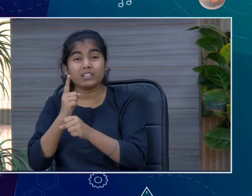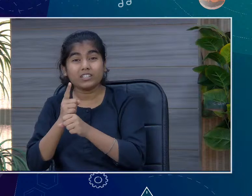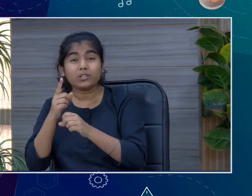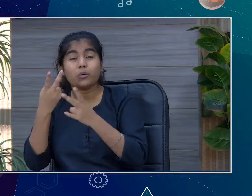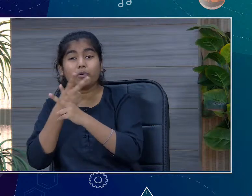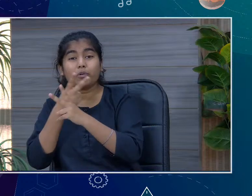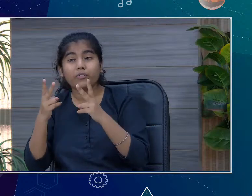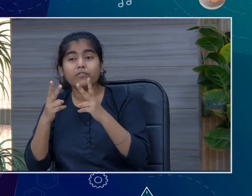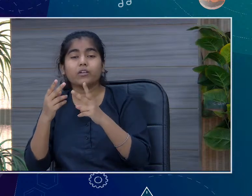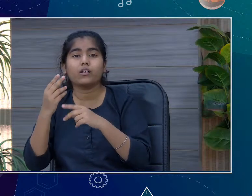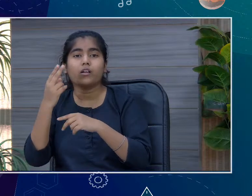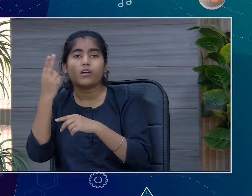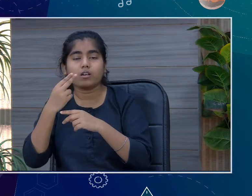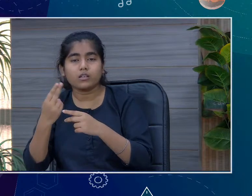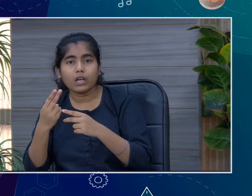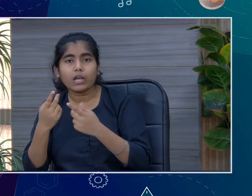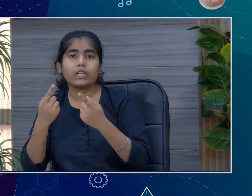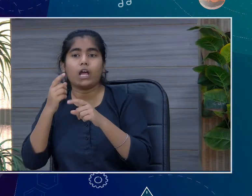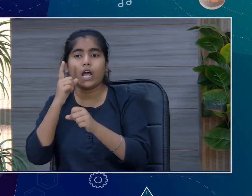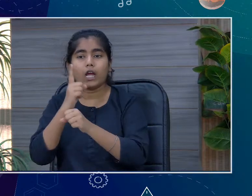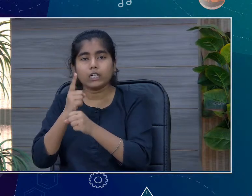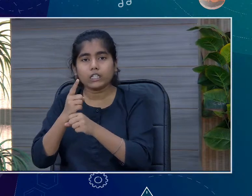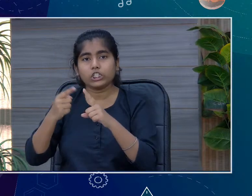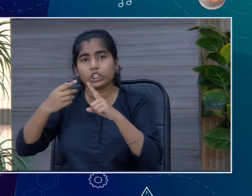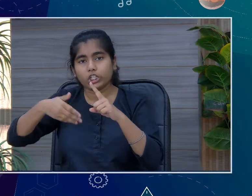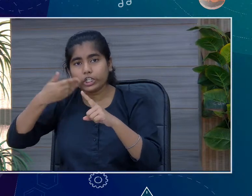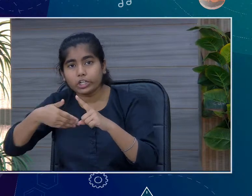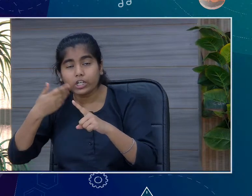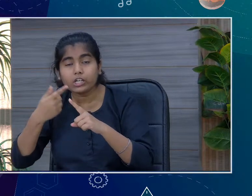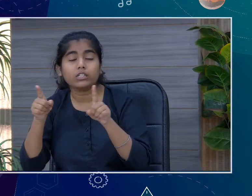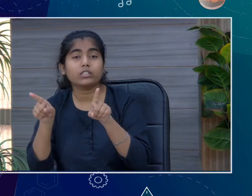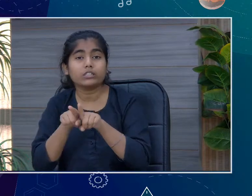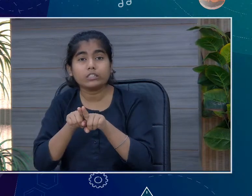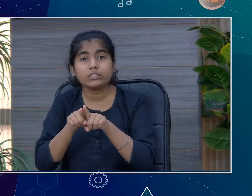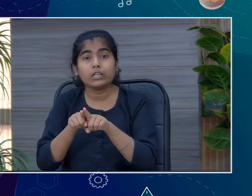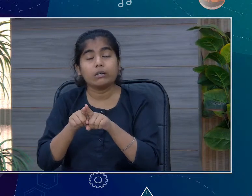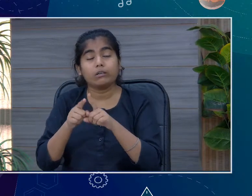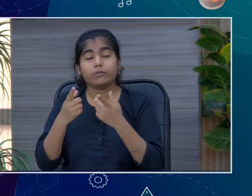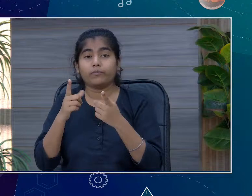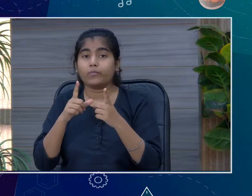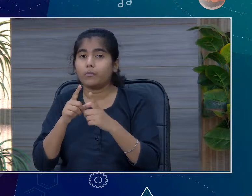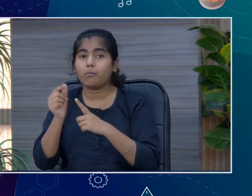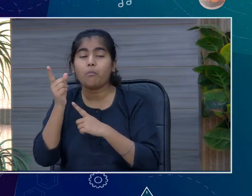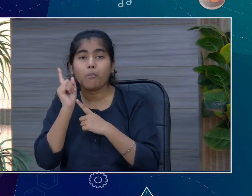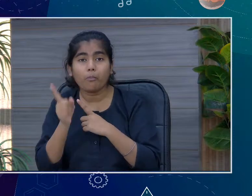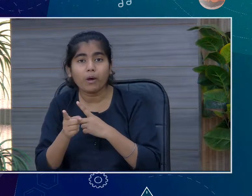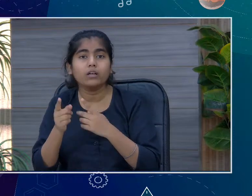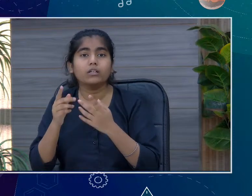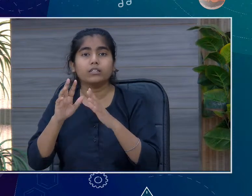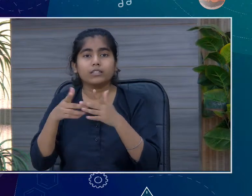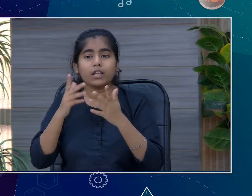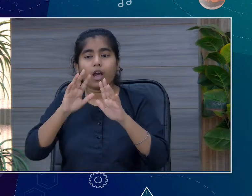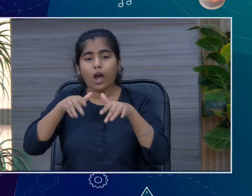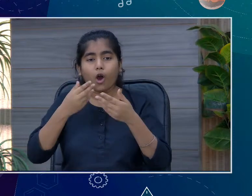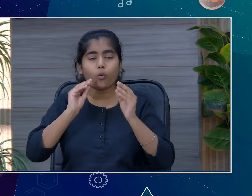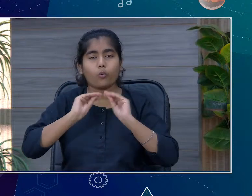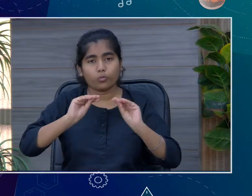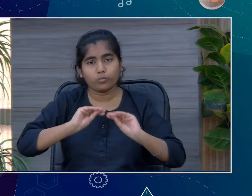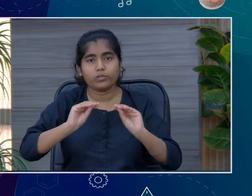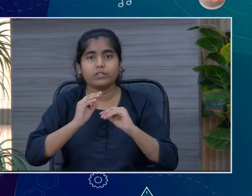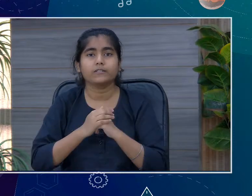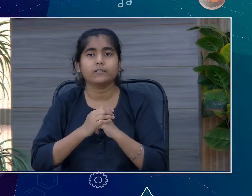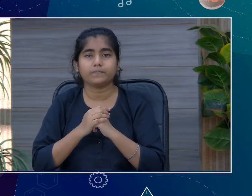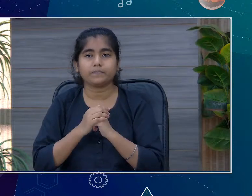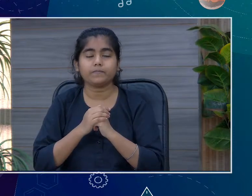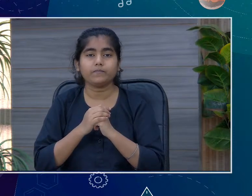even the teacher training capacity, the skills of the teachers handling two modes of communication, that also has to be accentuated to